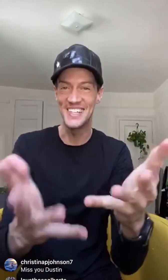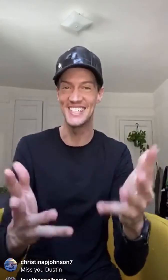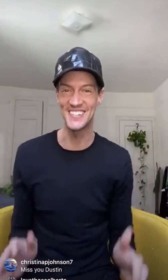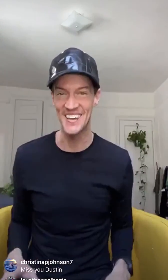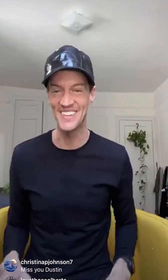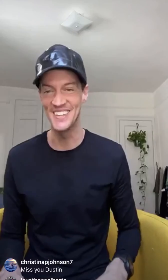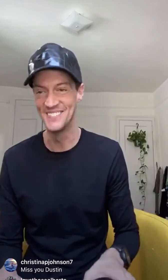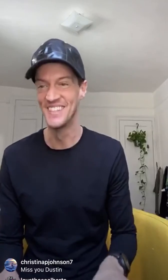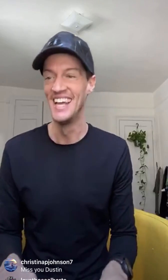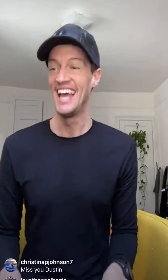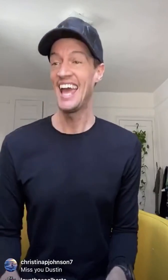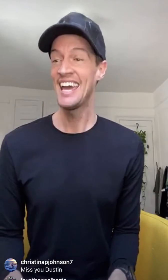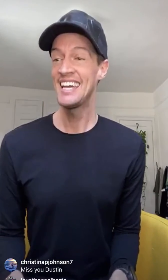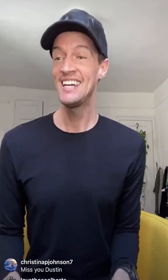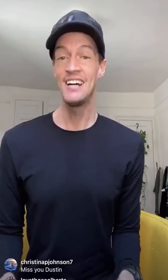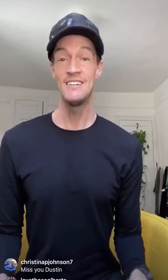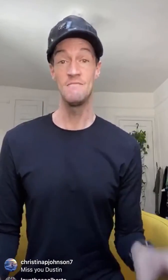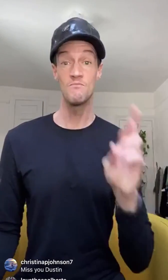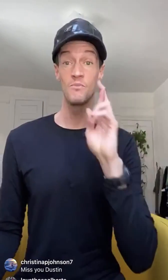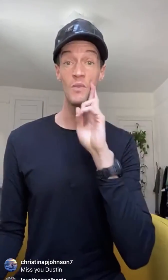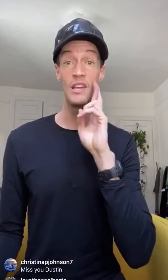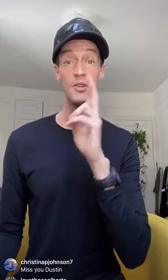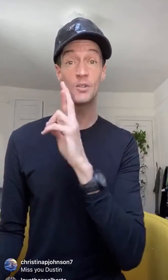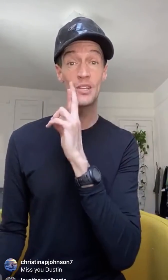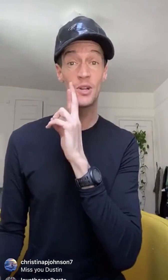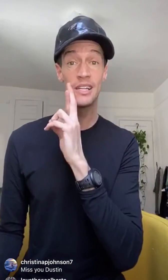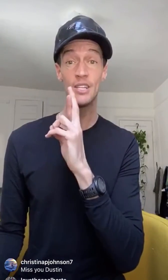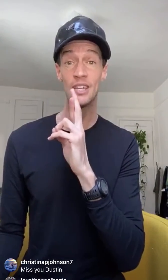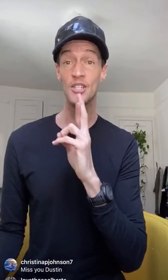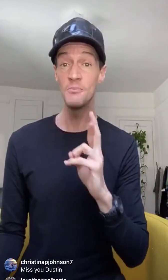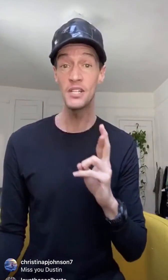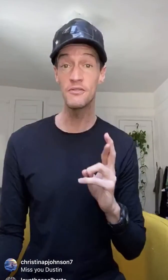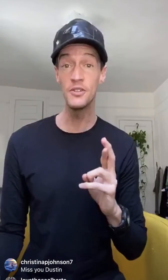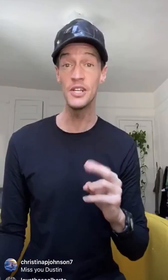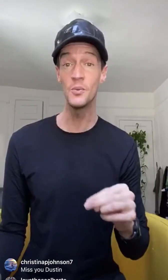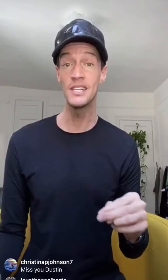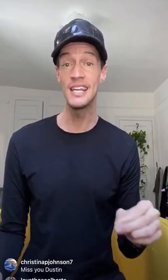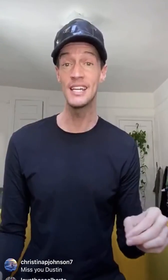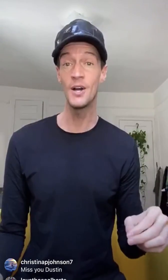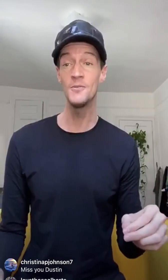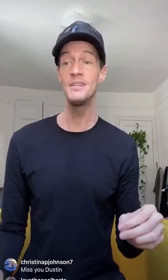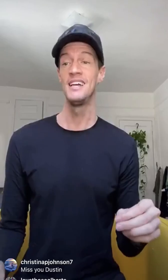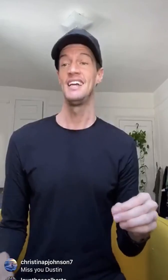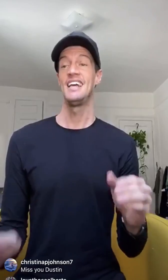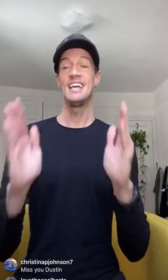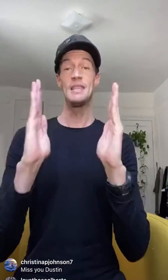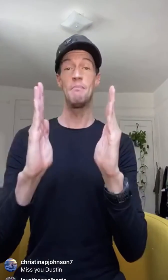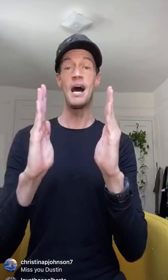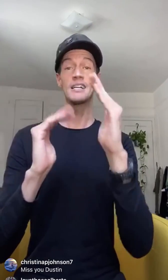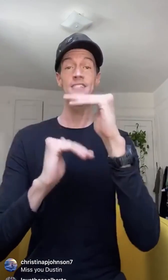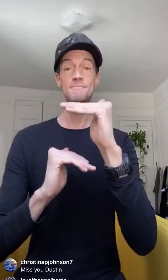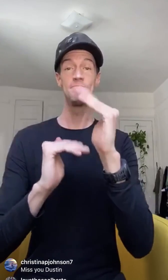out that the sign for triplet was making a 3, 1, 2, 3, and going that way. So instead of the T for twins,